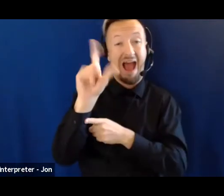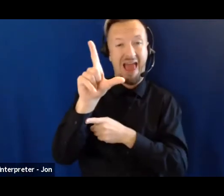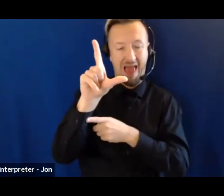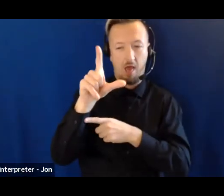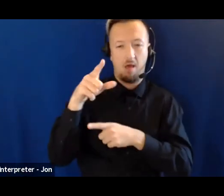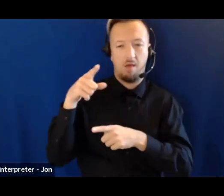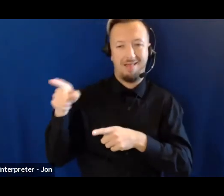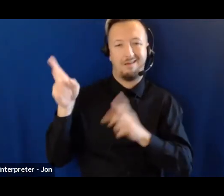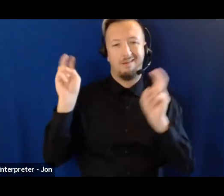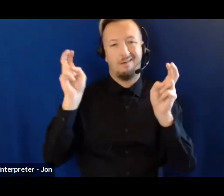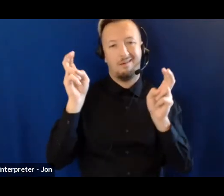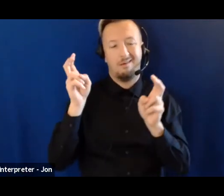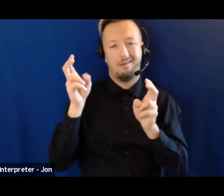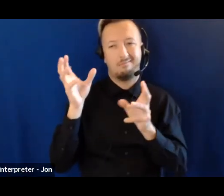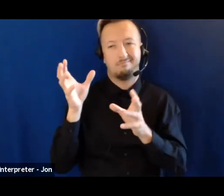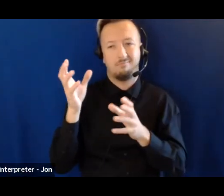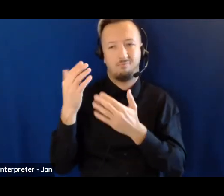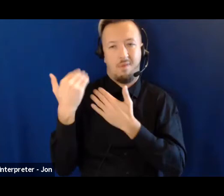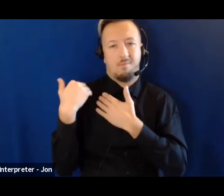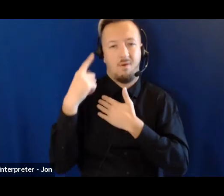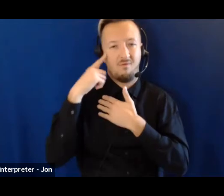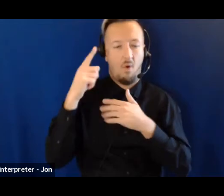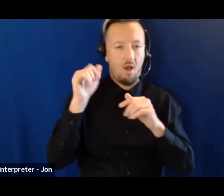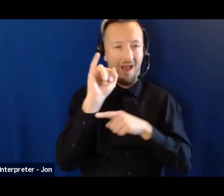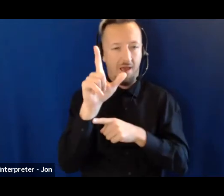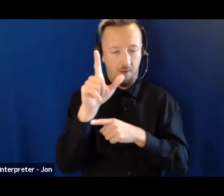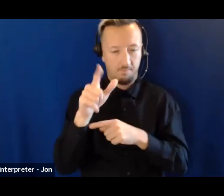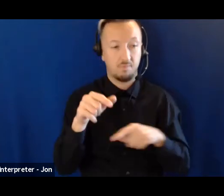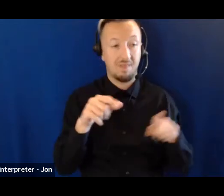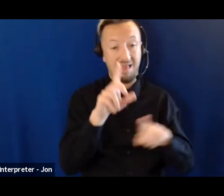they're peers with the centers, they're peers with the DSC.